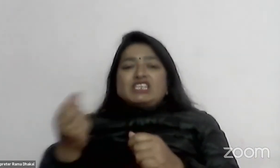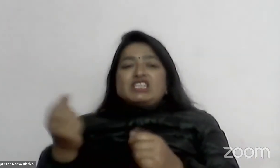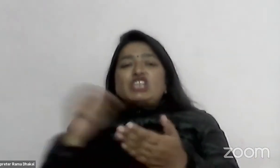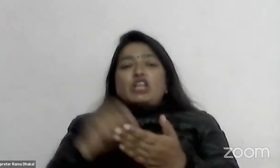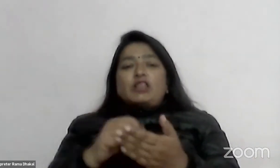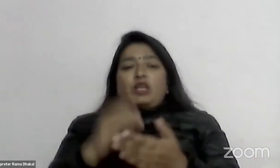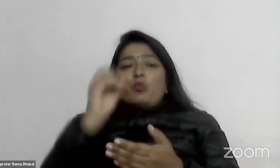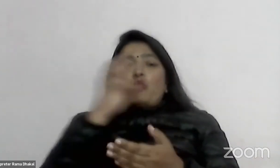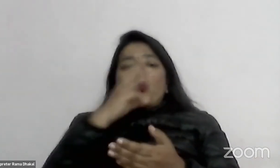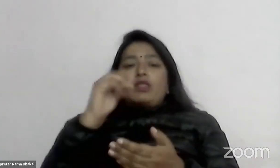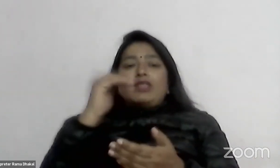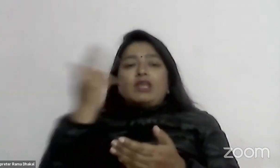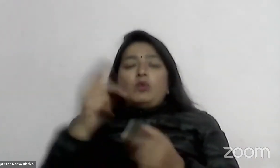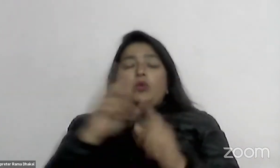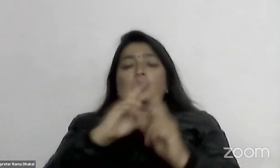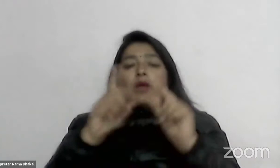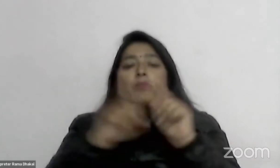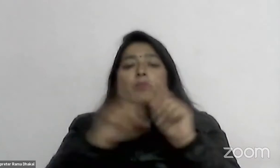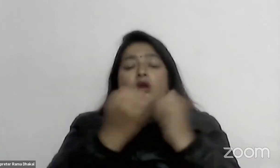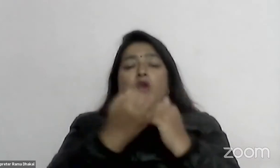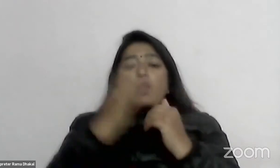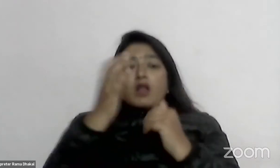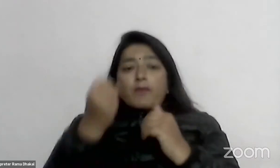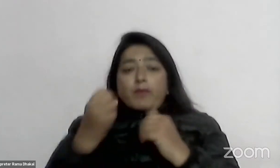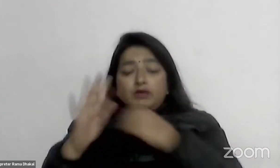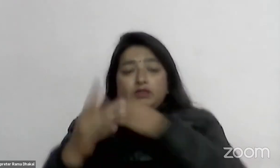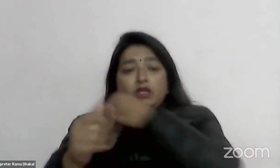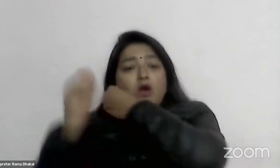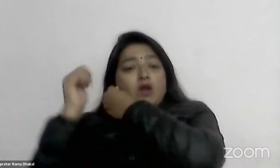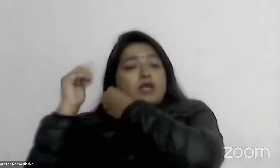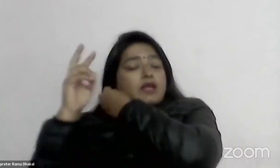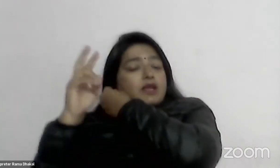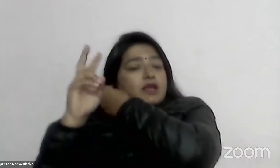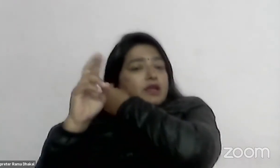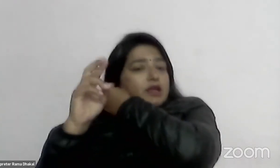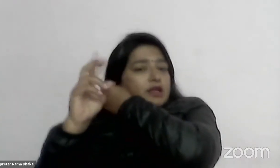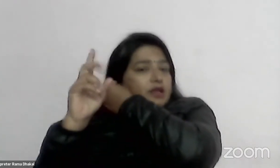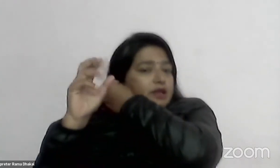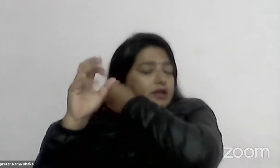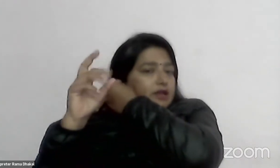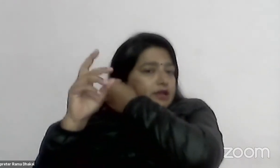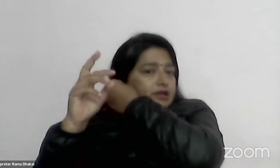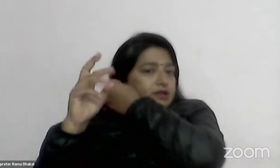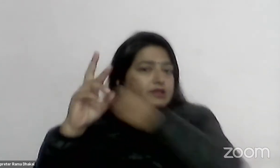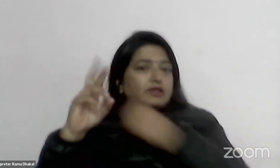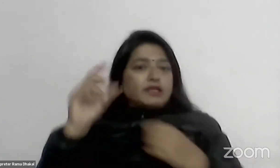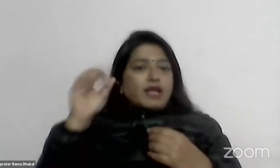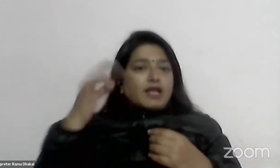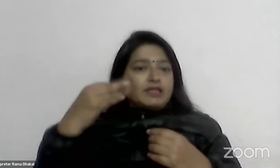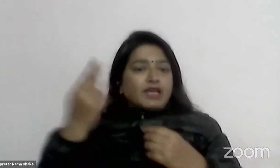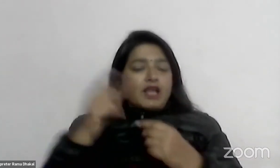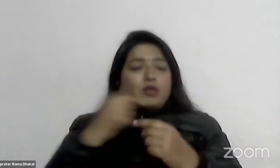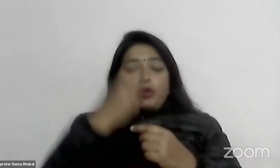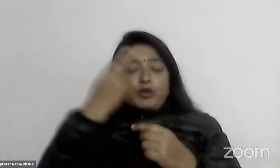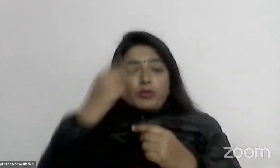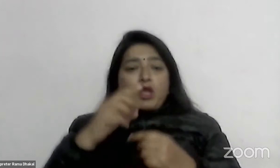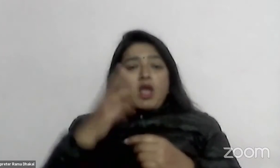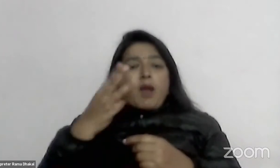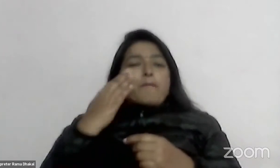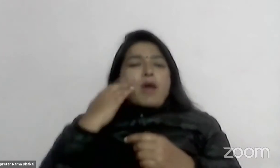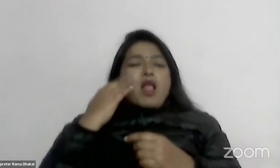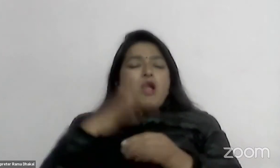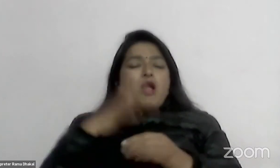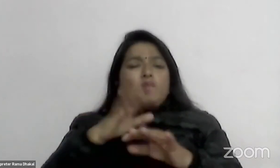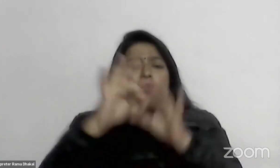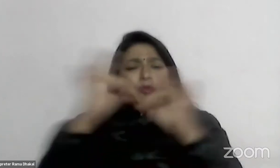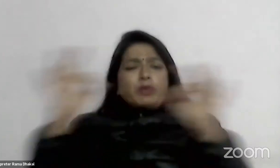basis, the choices Radhika alluded to, but also the multiple identities and roles that women play. In some parts of